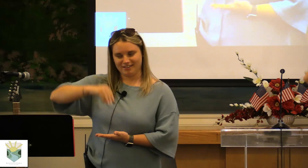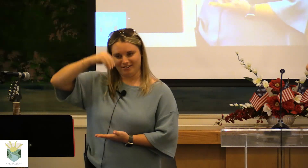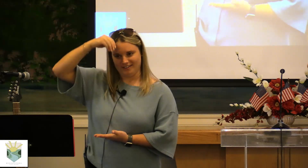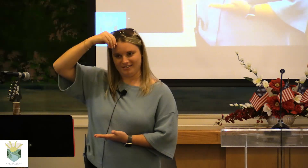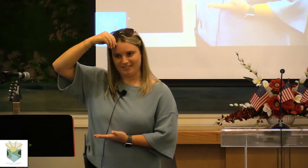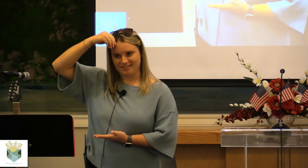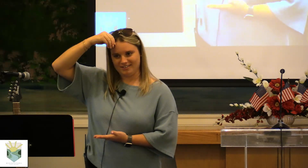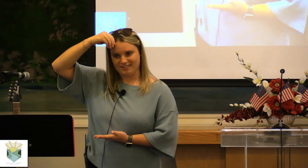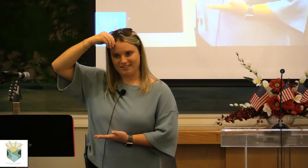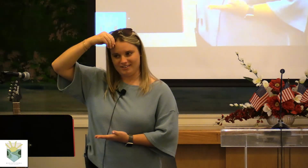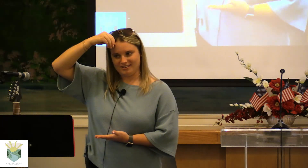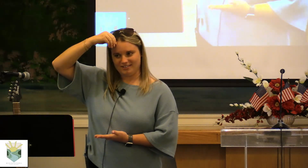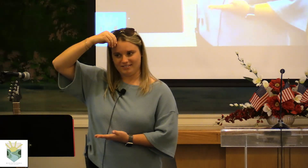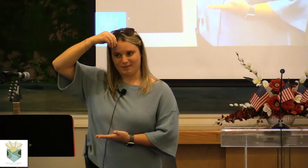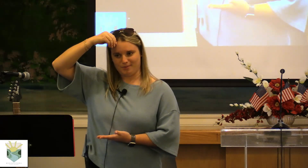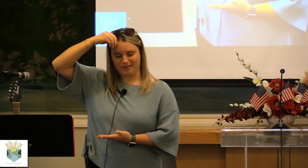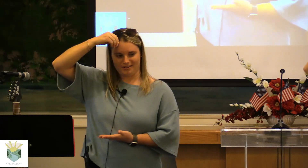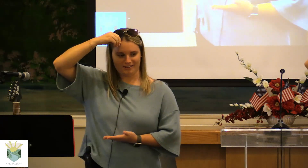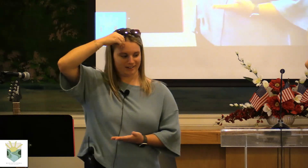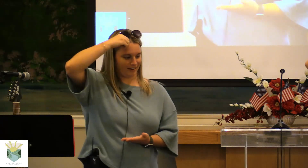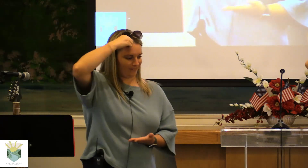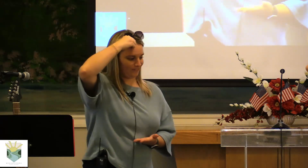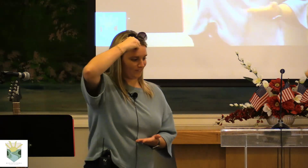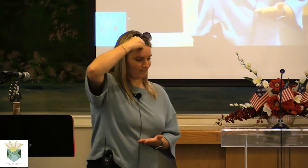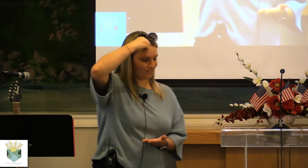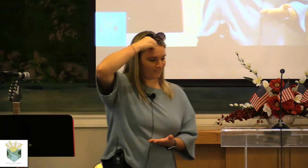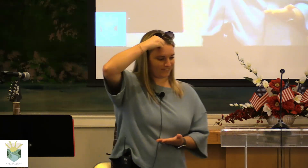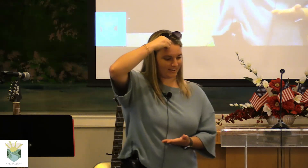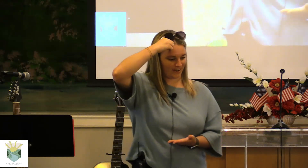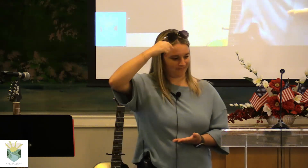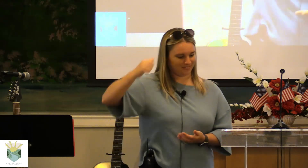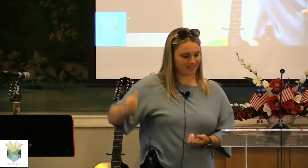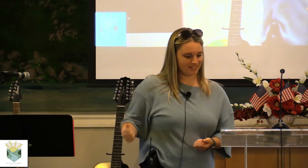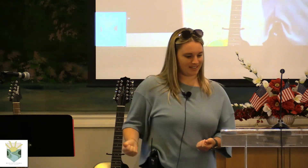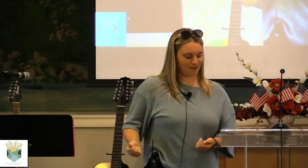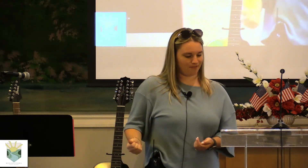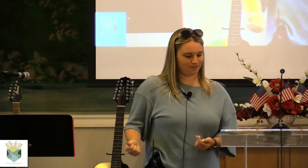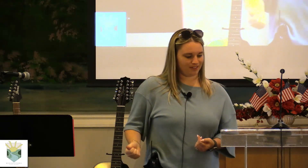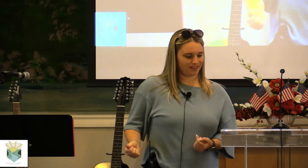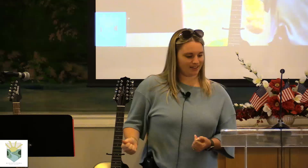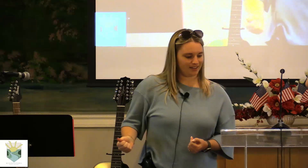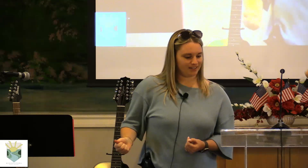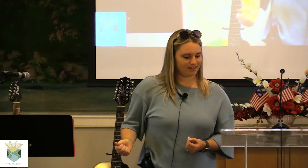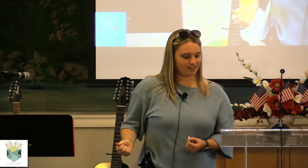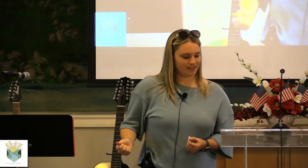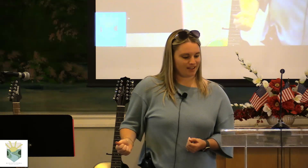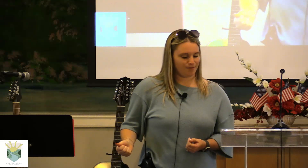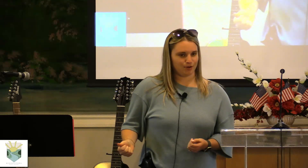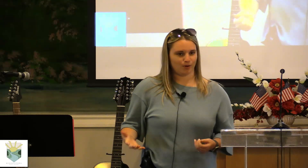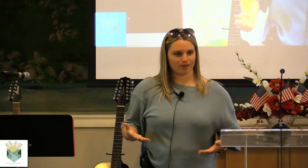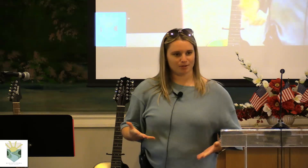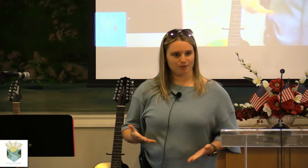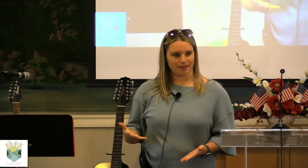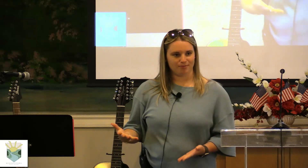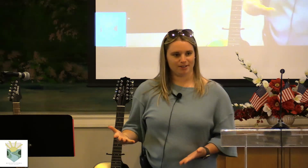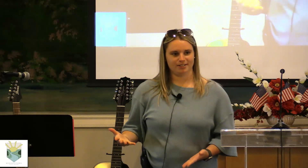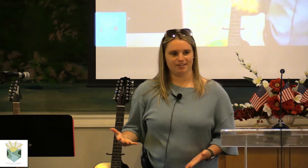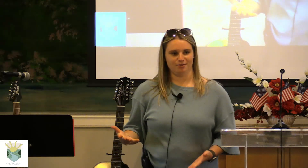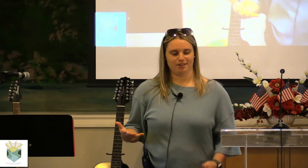Learn. So you're putting it under your head. Okay, so if you walk up to a deaf person, you've